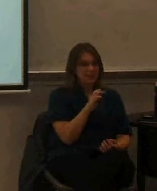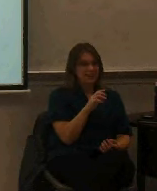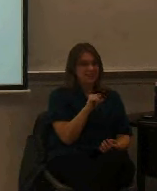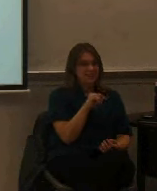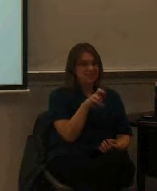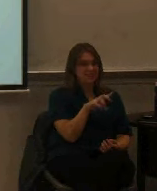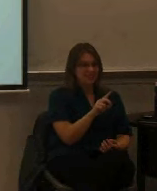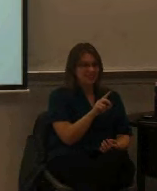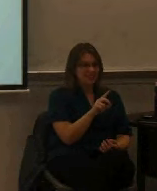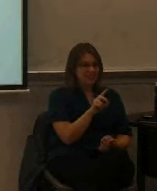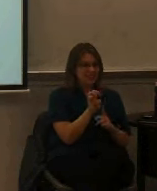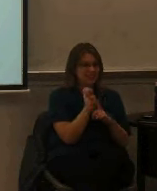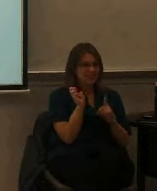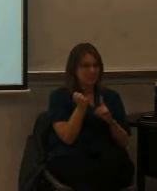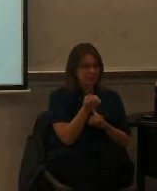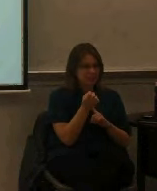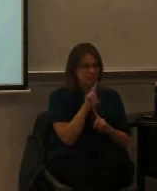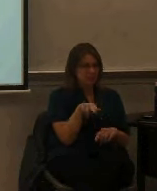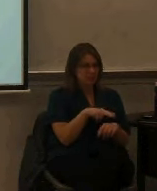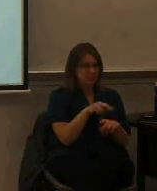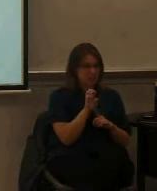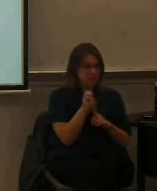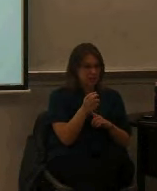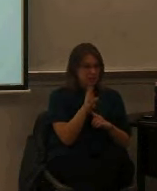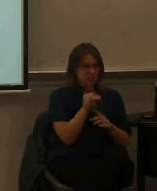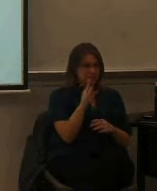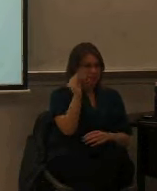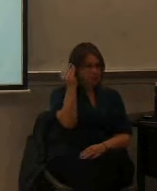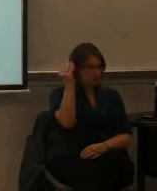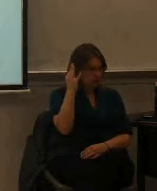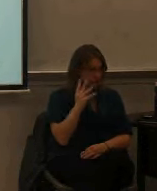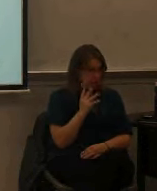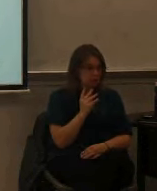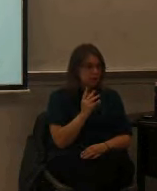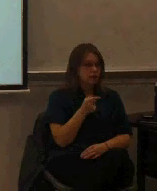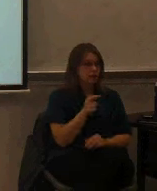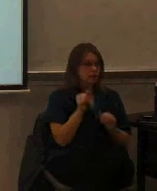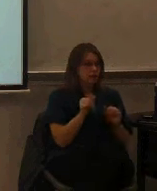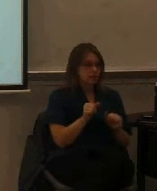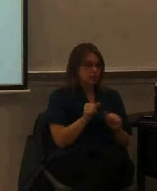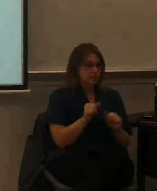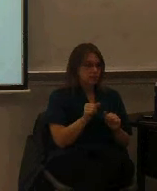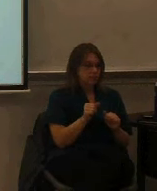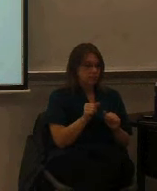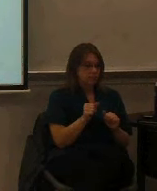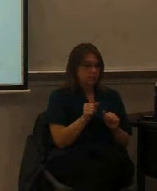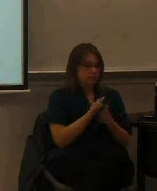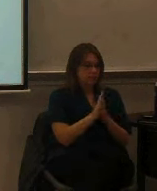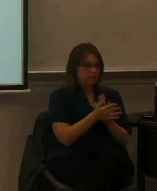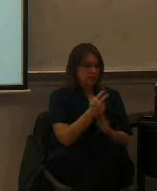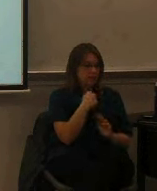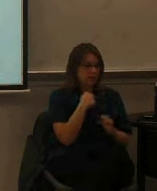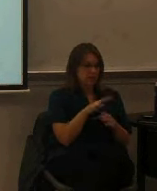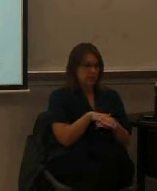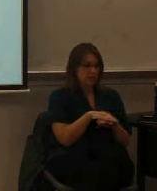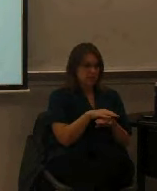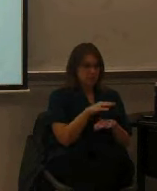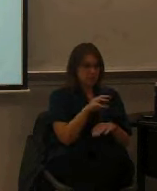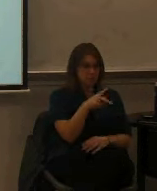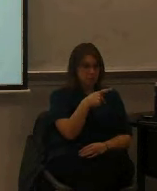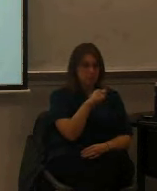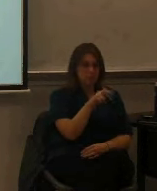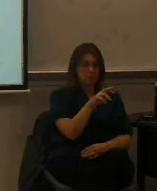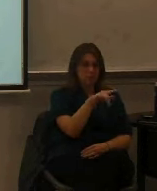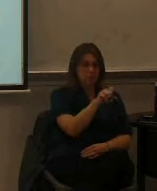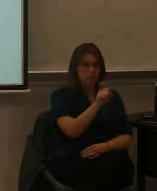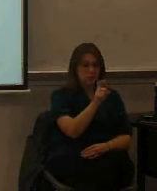in environment, in natural environment by sunlight, and they can get stuck on particles. So you